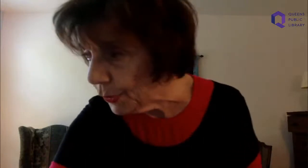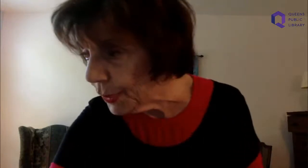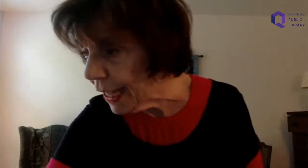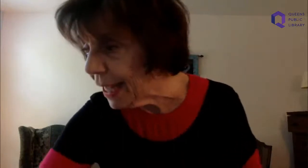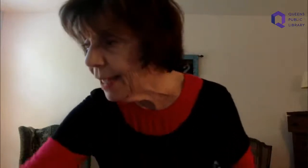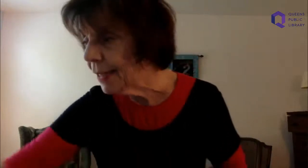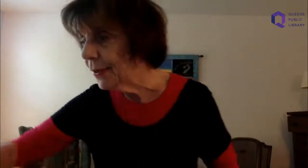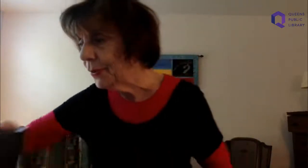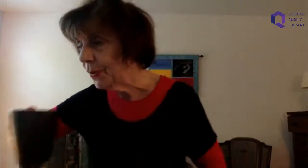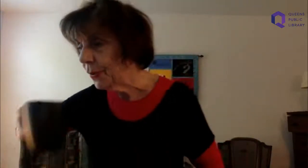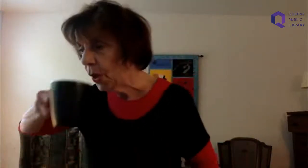Okay.